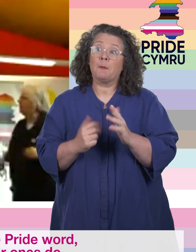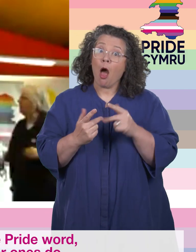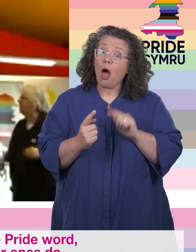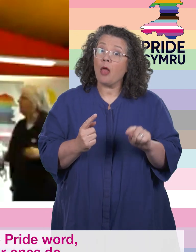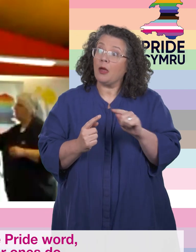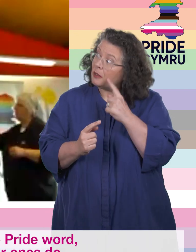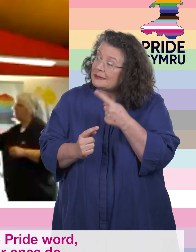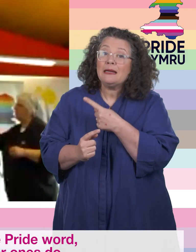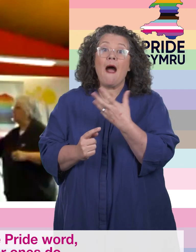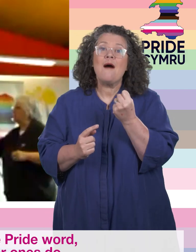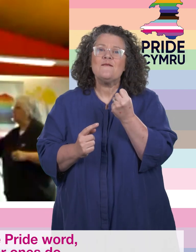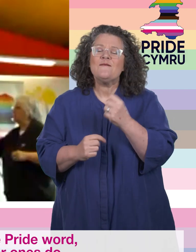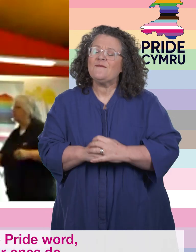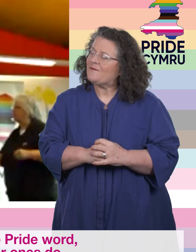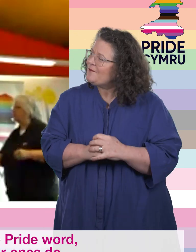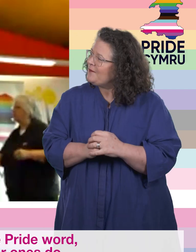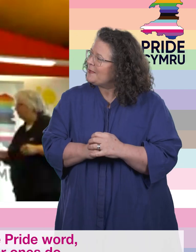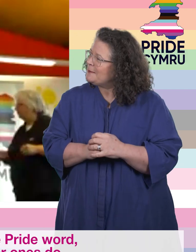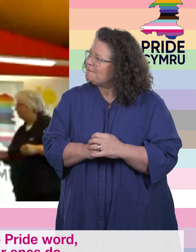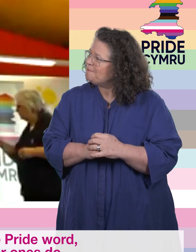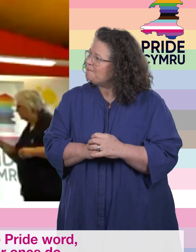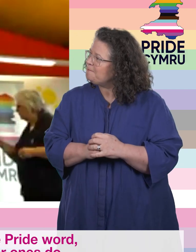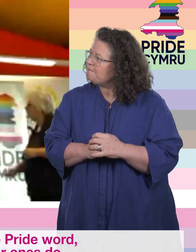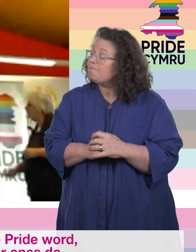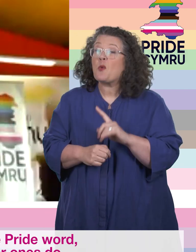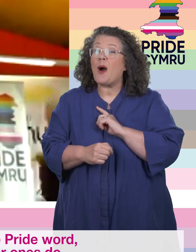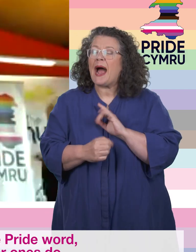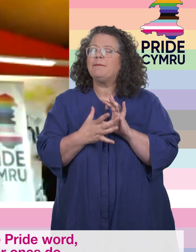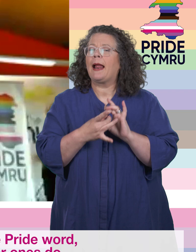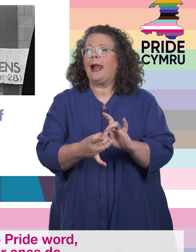the Pride word, whereas most of the other ones do.